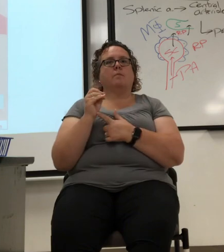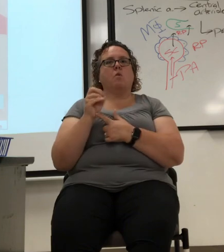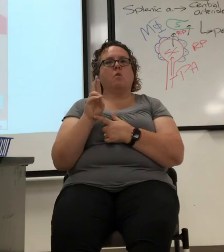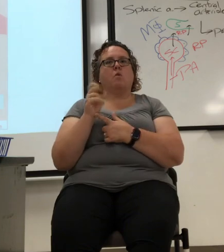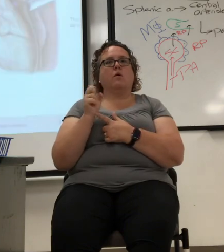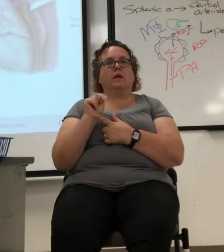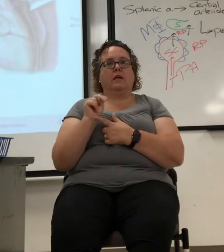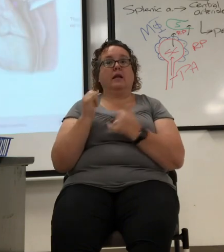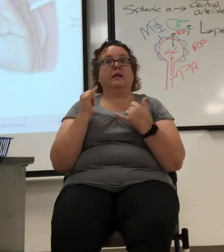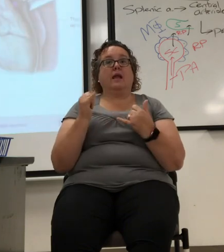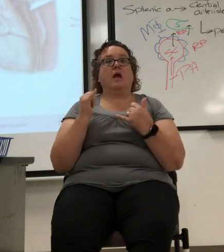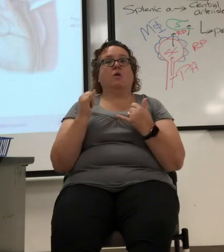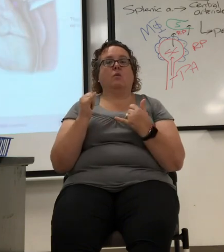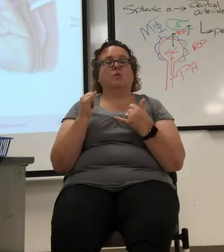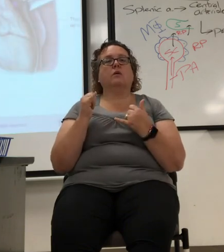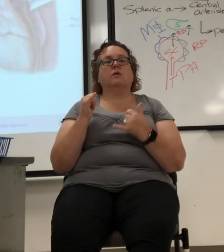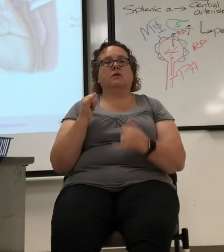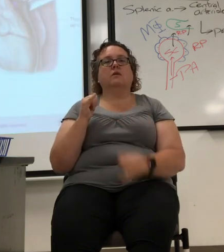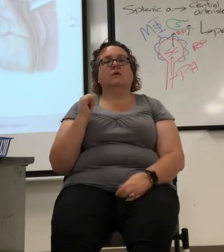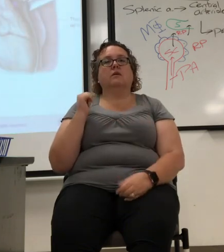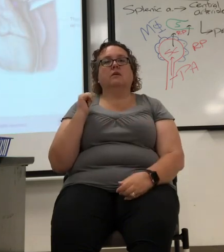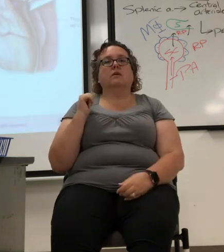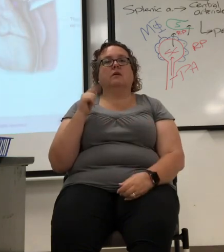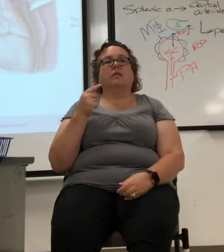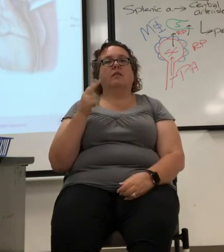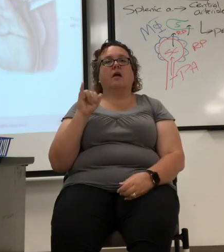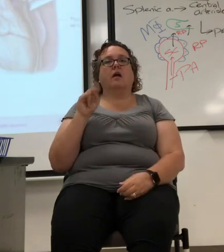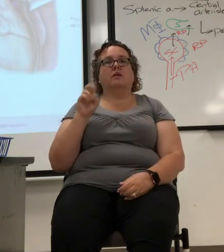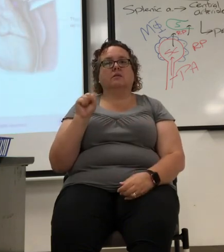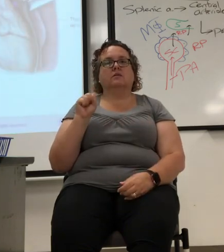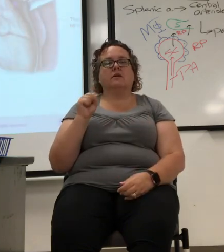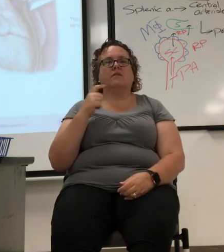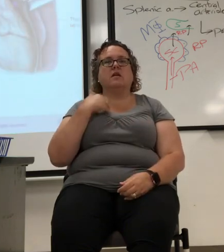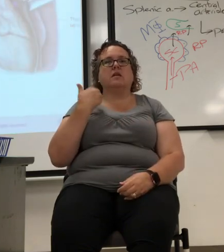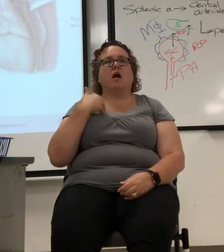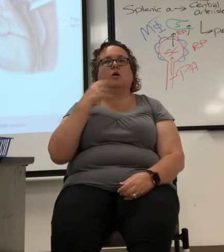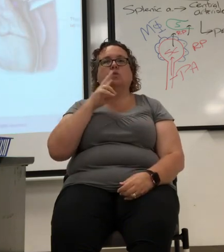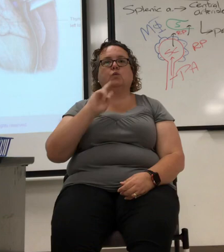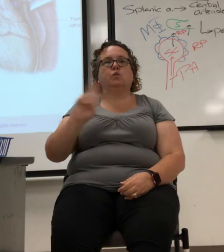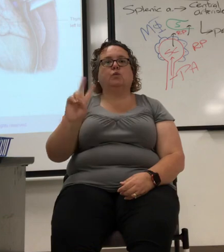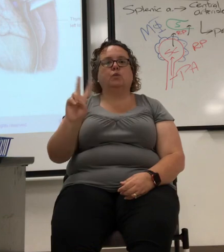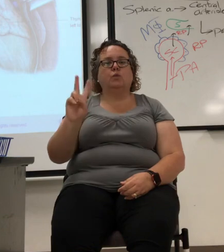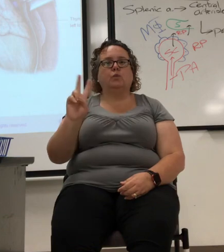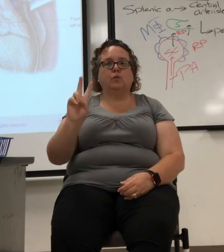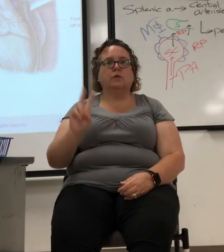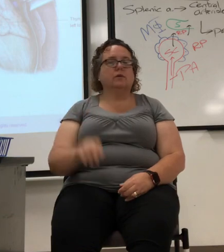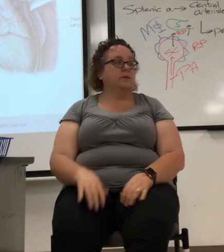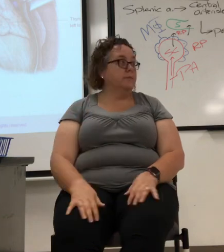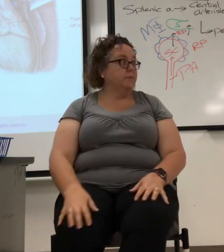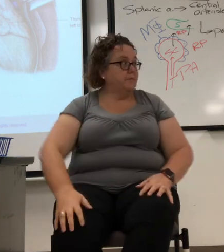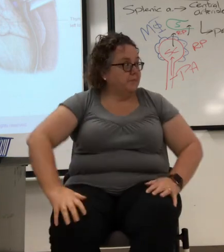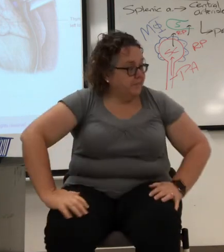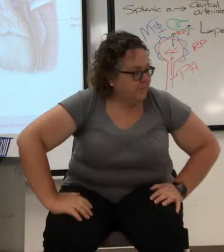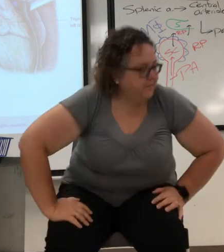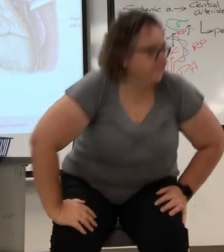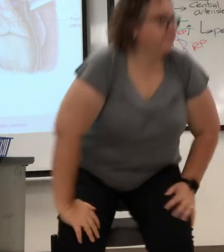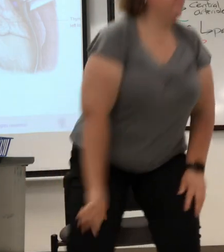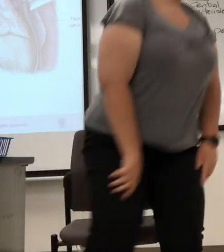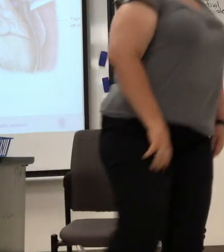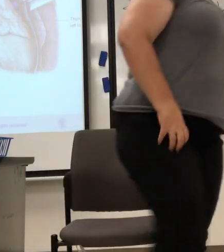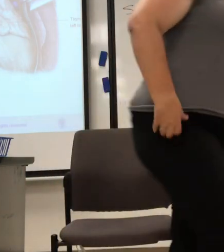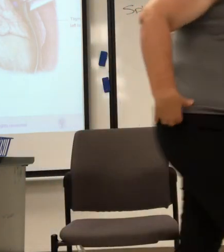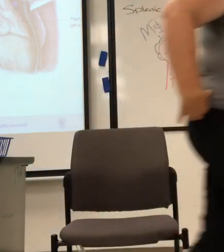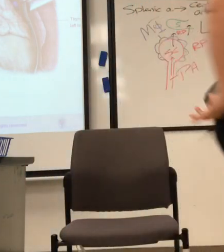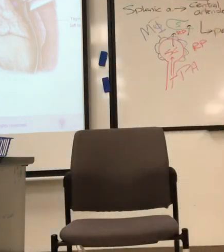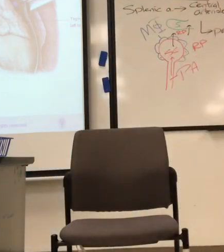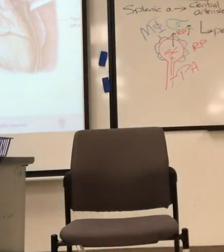that's just the thymus. Here's a thymus of a young 2-year-old. It kind of atrophies in adults. When you're young, that's when you're building your